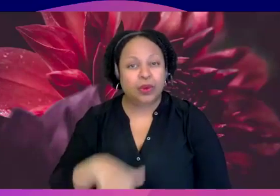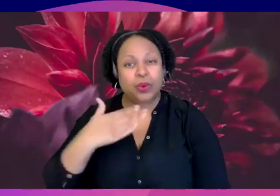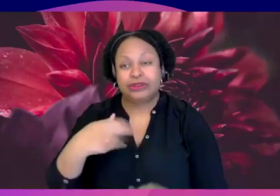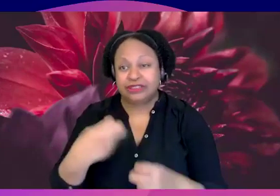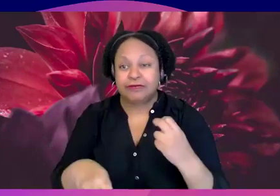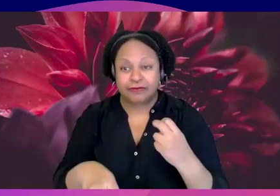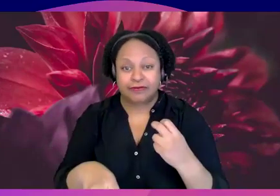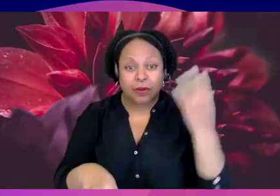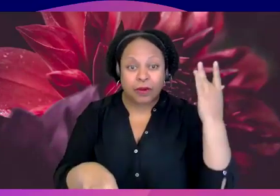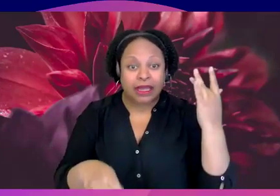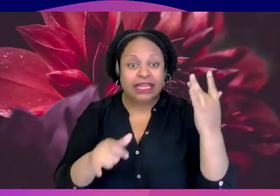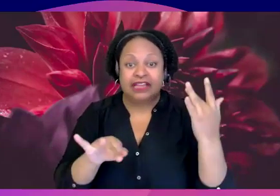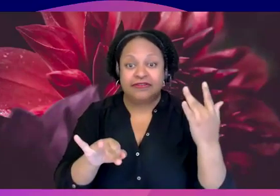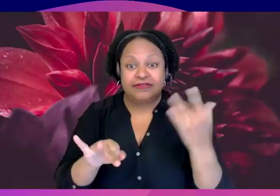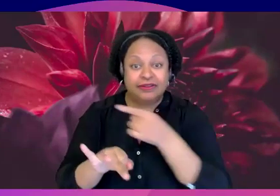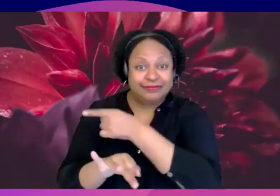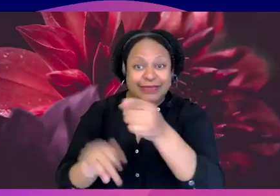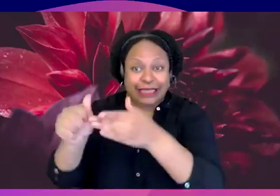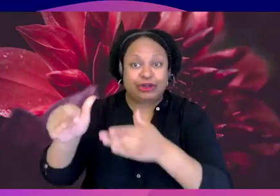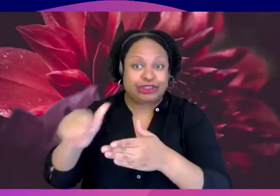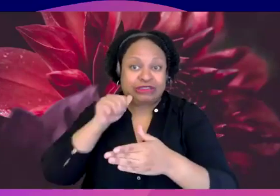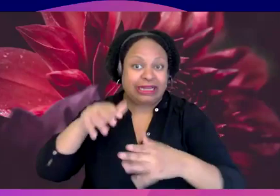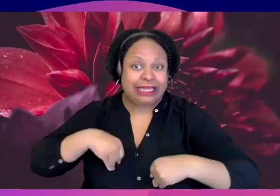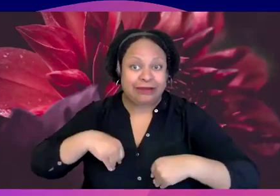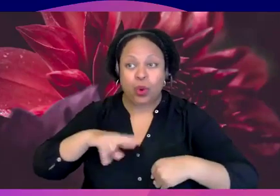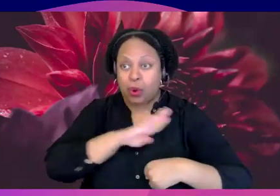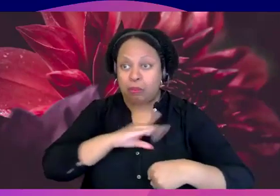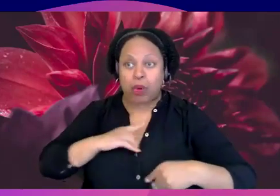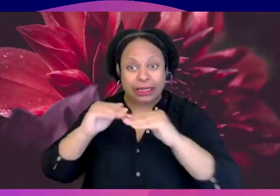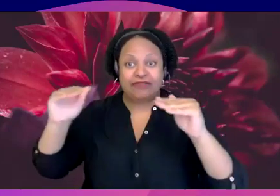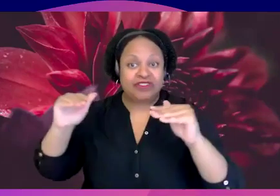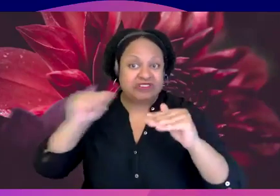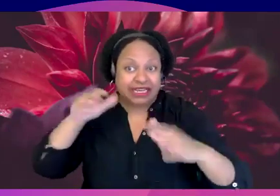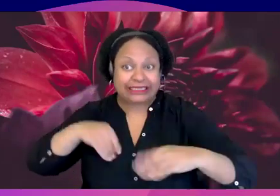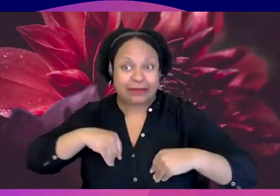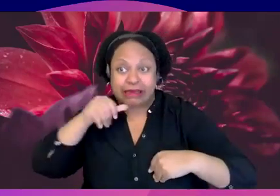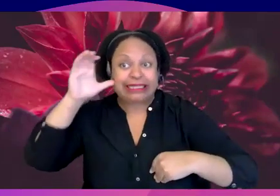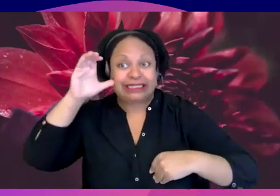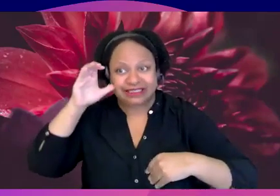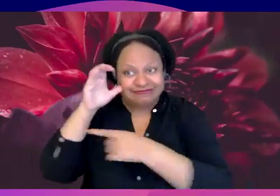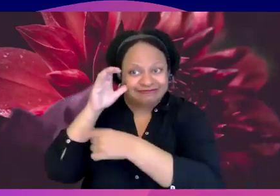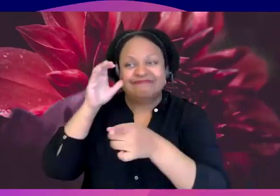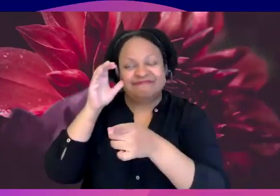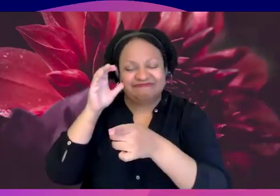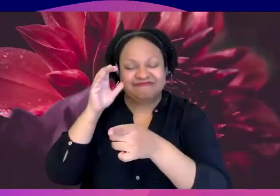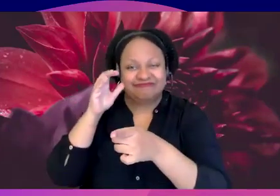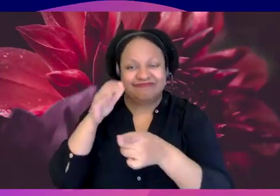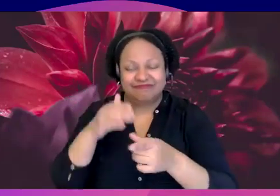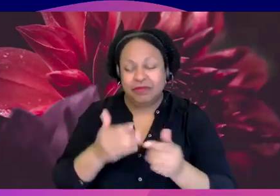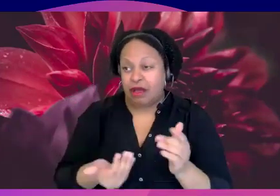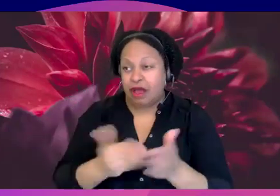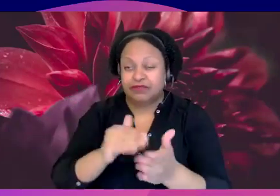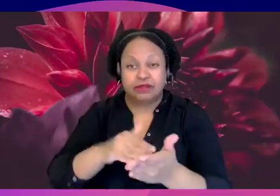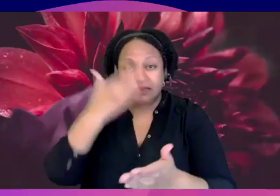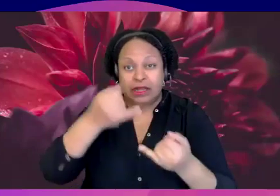difficult, because if you don't have buy-in at that leadership or your board levels, a lot of times it's those working frontline who